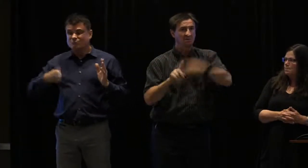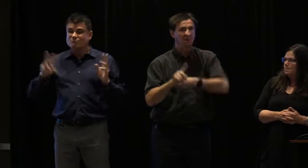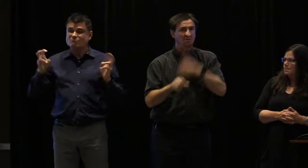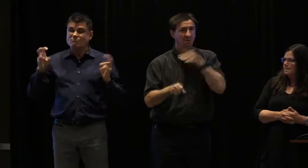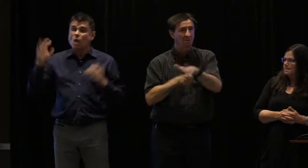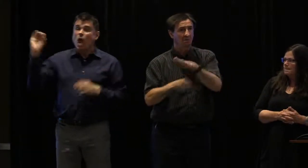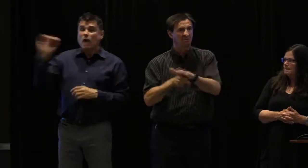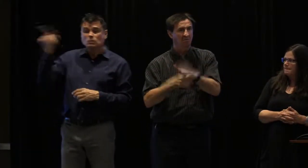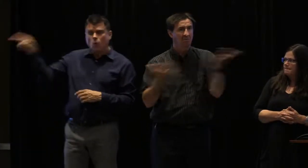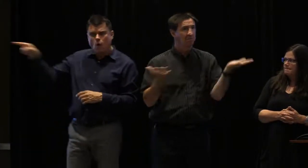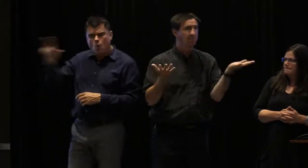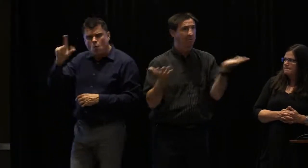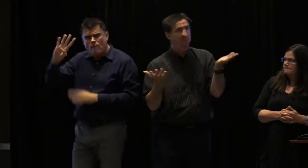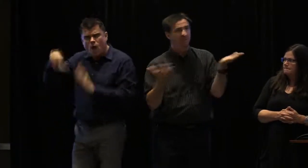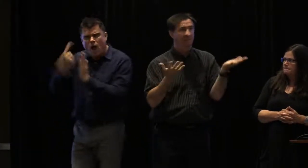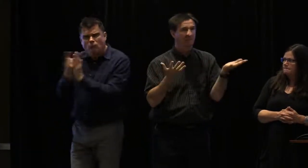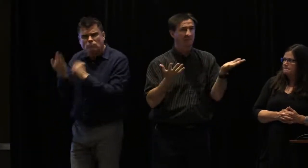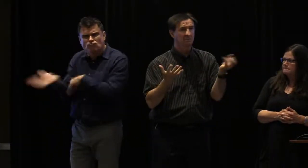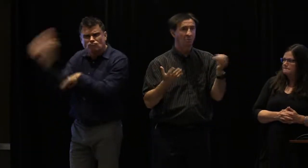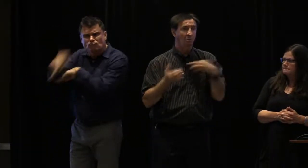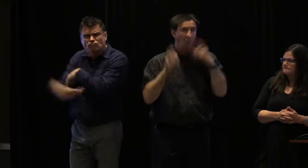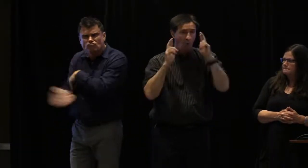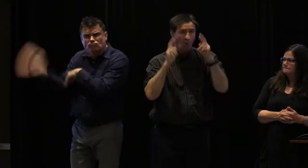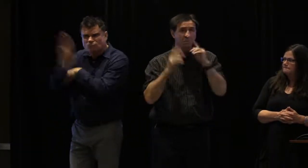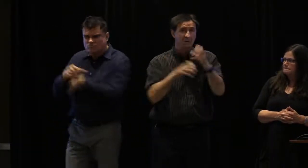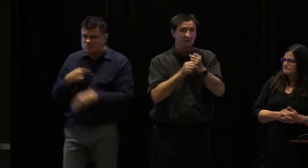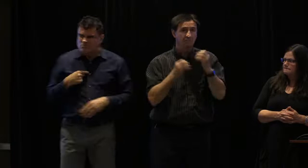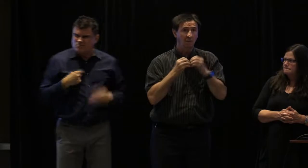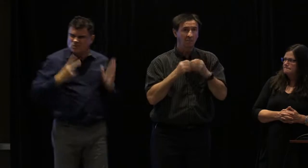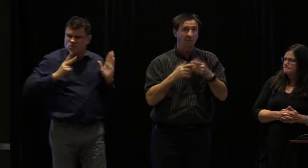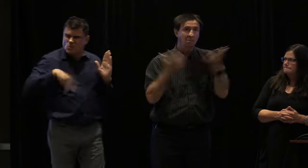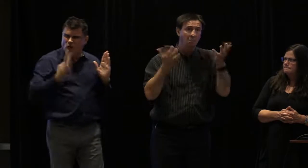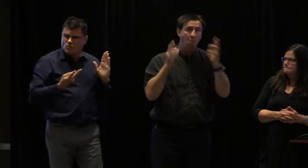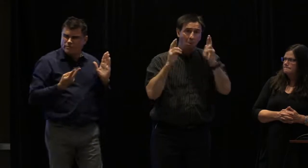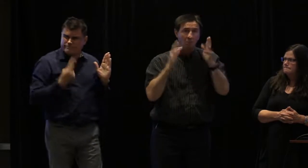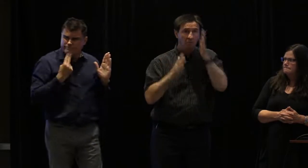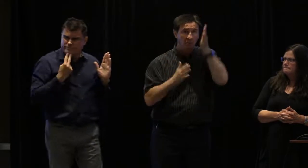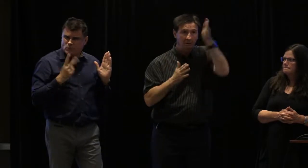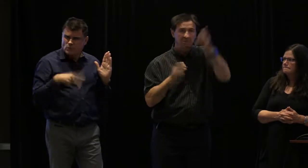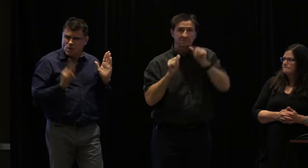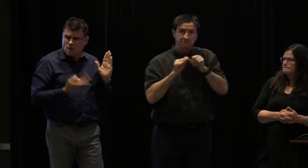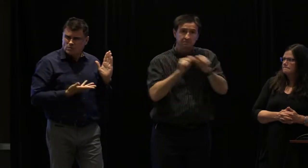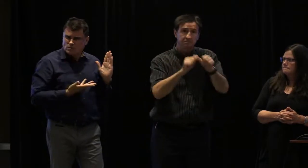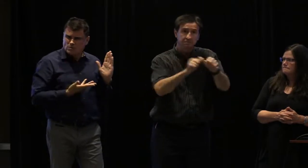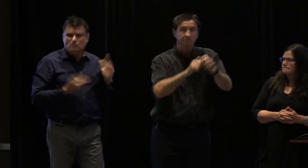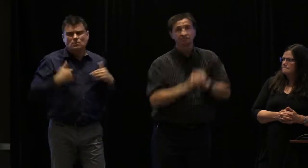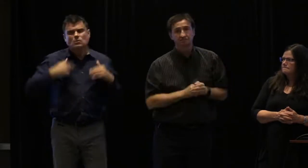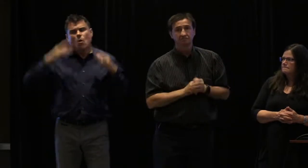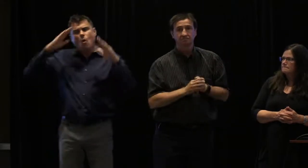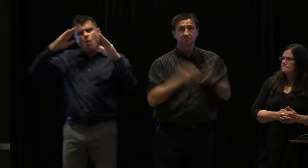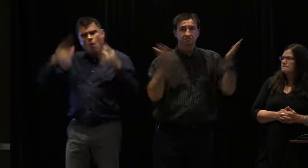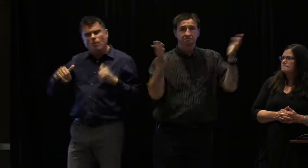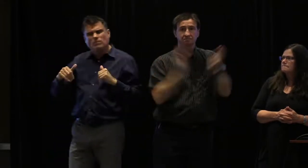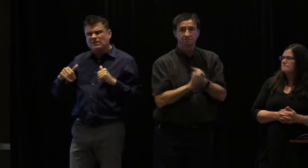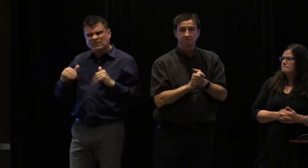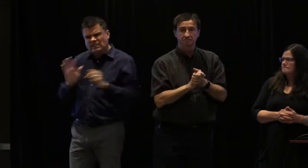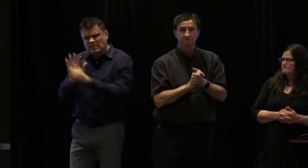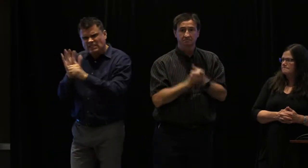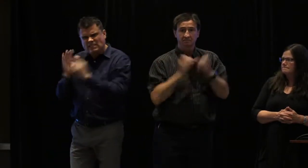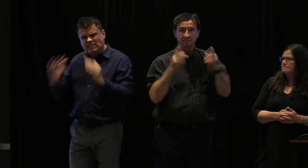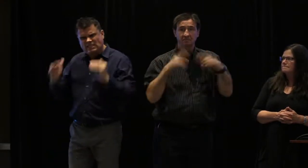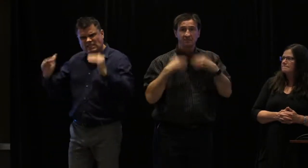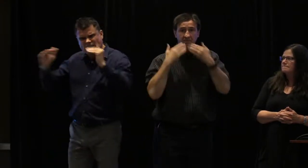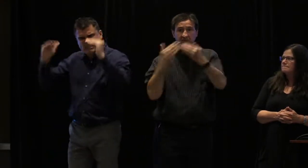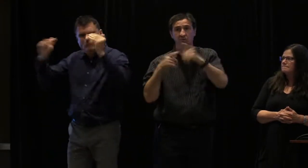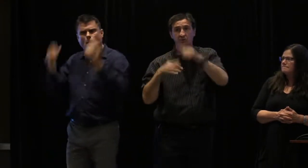two times a month. And compare that to Ontario, where you get 6 hours, and double the service. And so we thought, well, you know, it's a start, but there